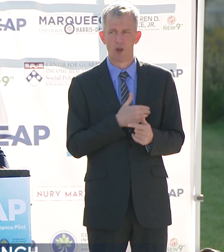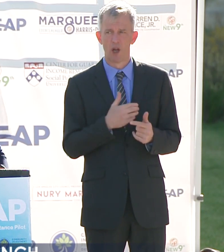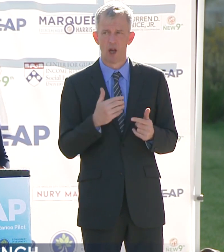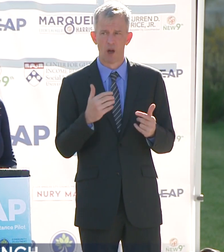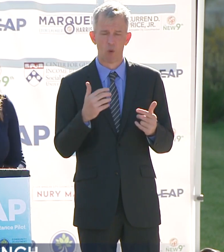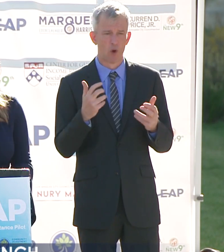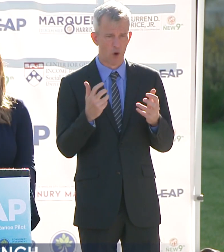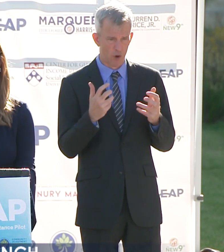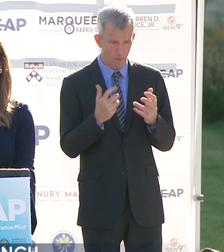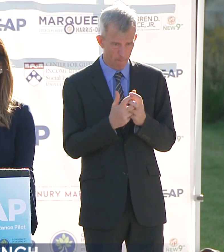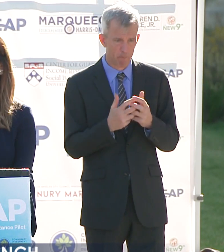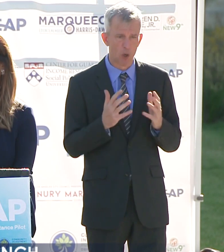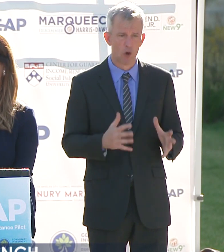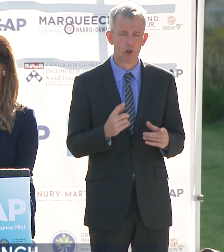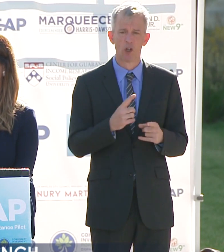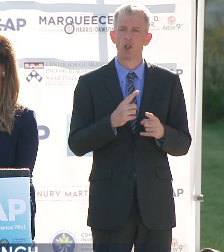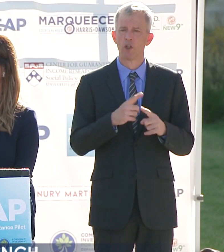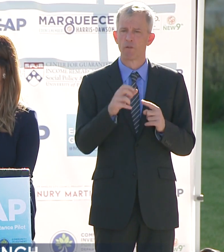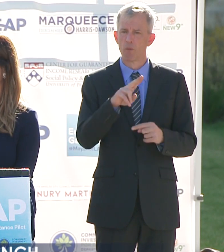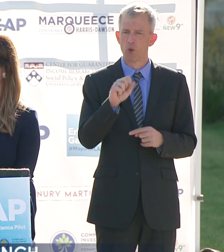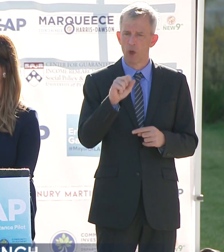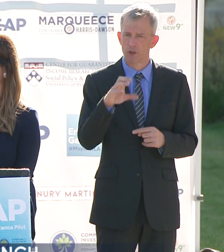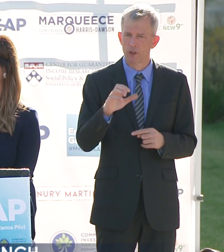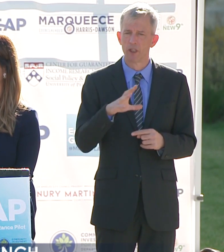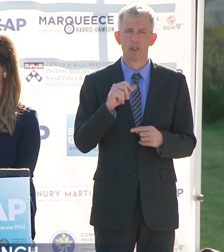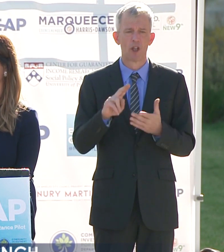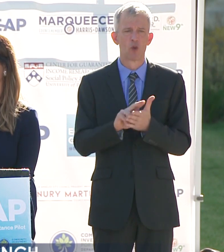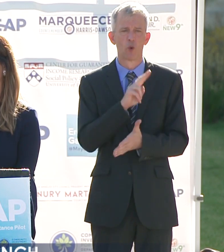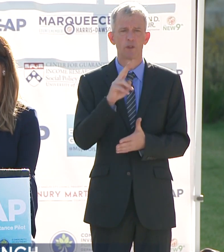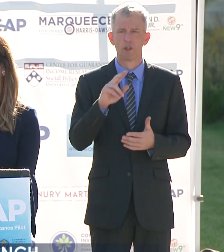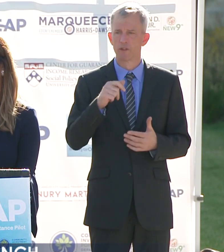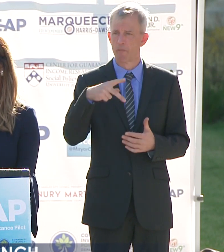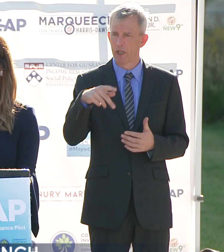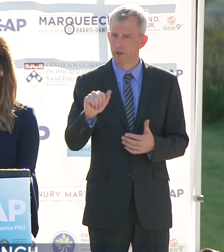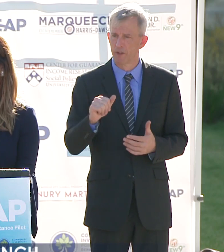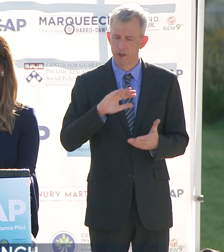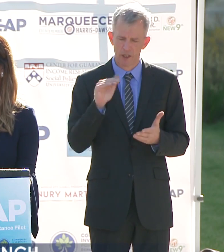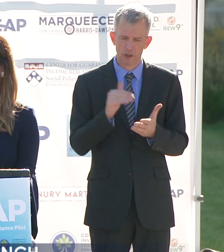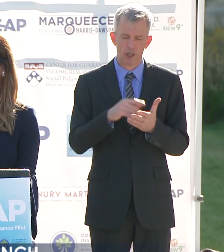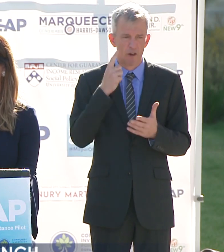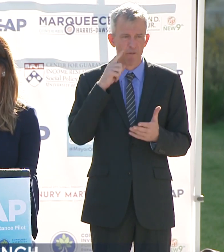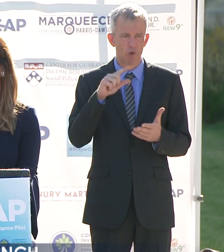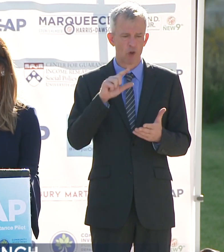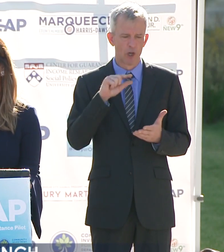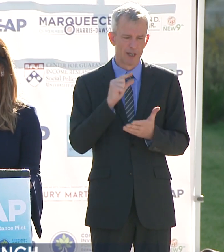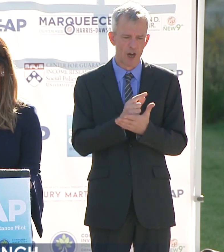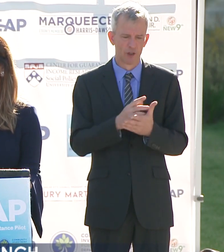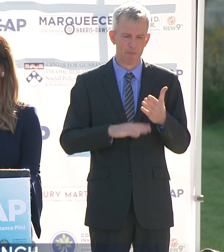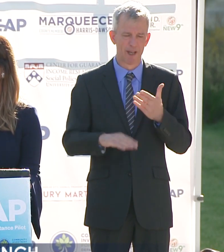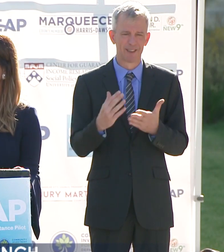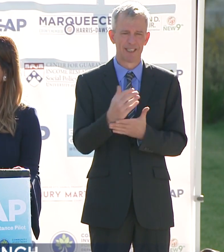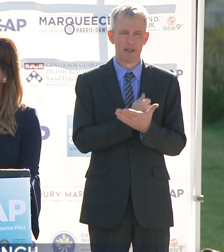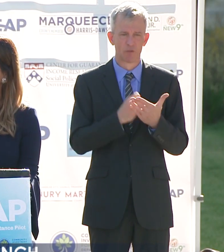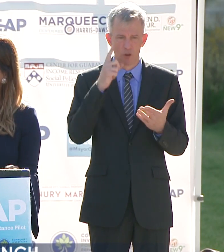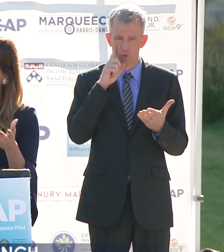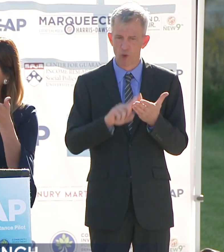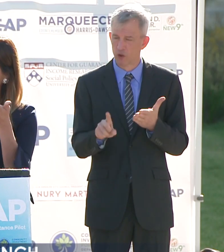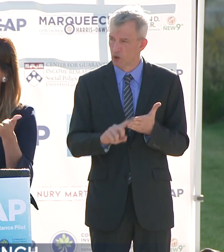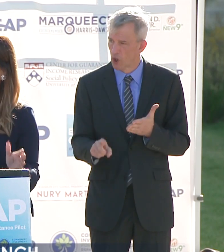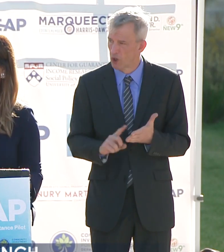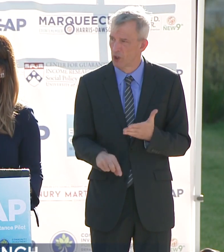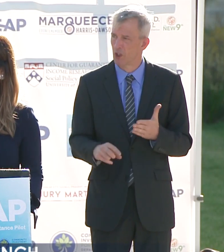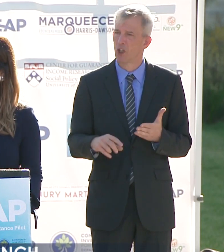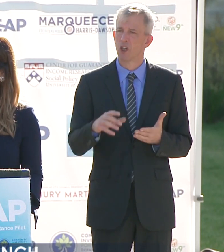Kim here from USC, and our partners at the University of Pennsylvania, the Center for Guaranteed Basic Income Research, and the Mayor's